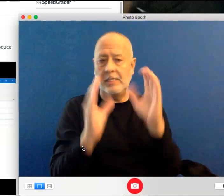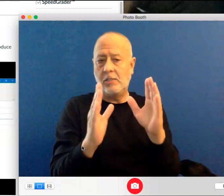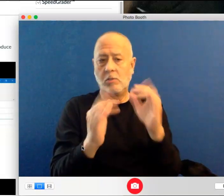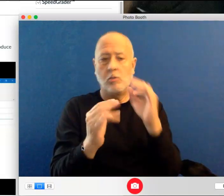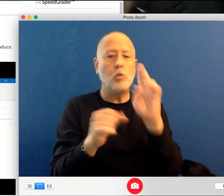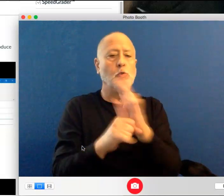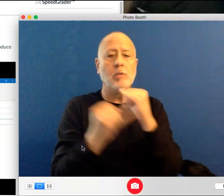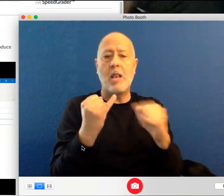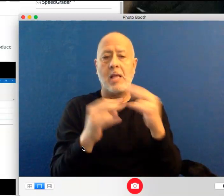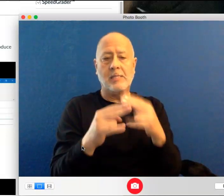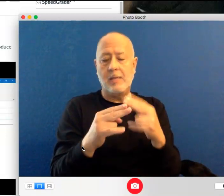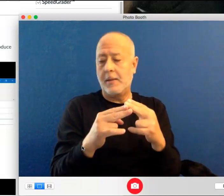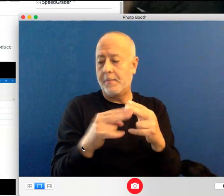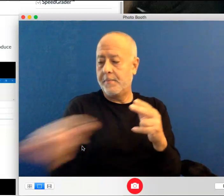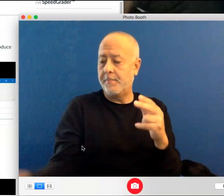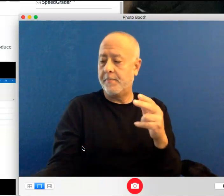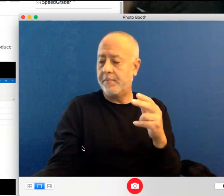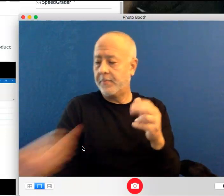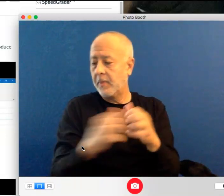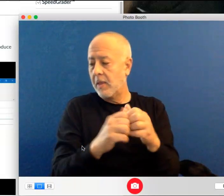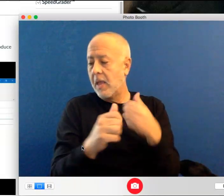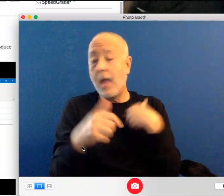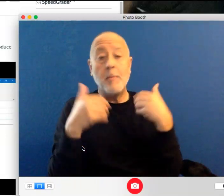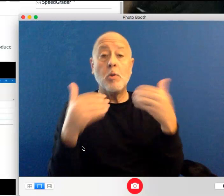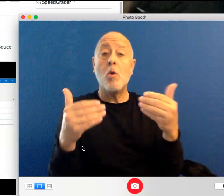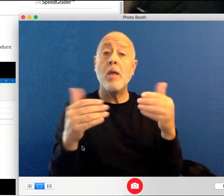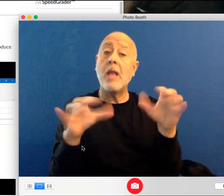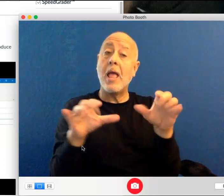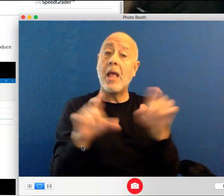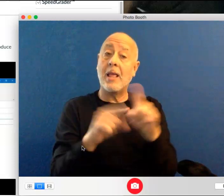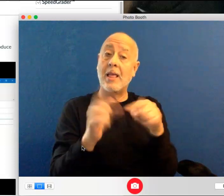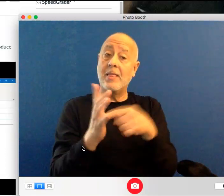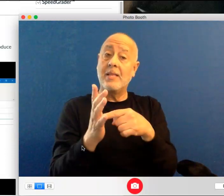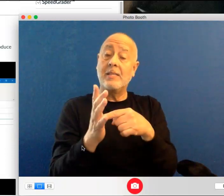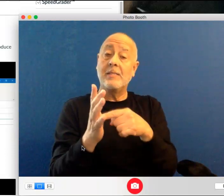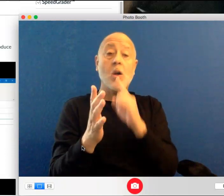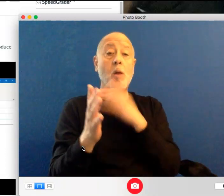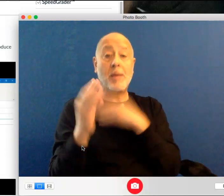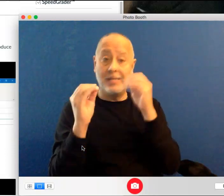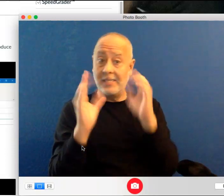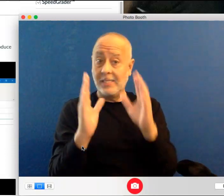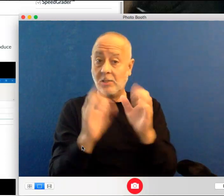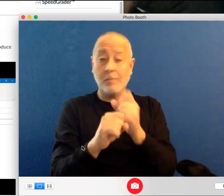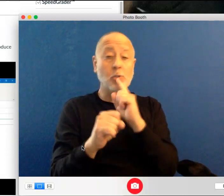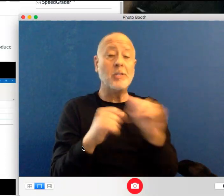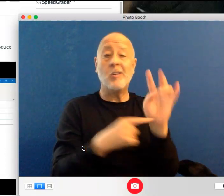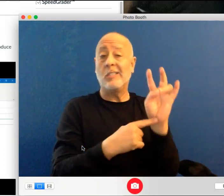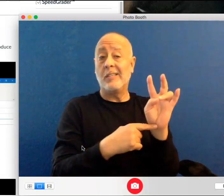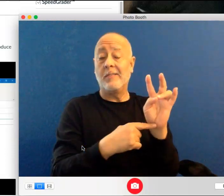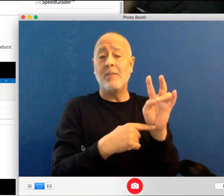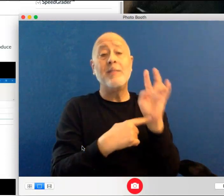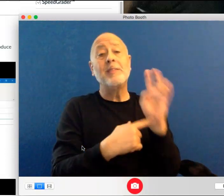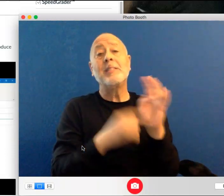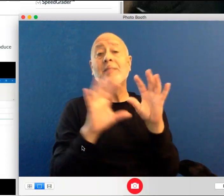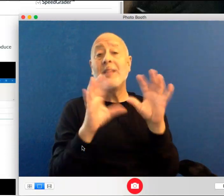last name. So I'm going to go ahead and pretend that these are my teachers. I'm going to make sure there are 7 of them if you have 7 classes